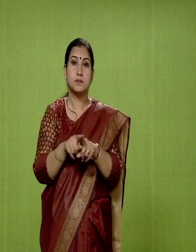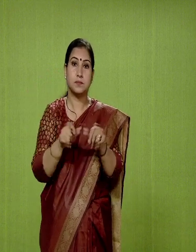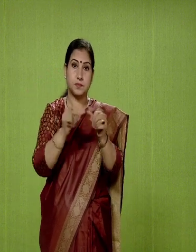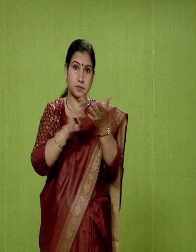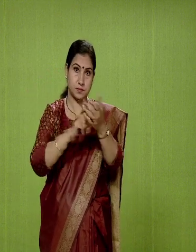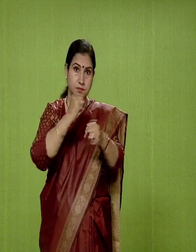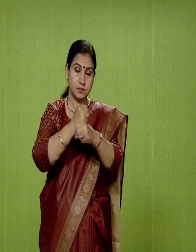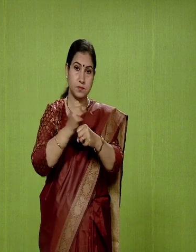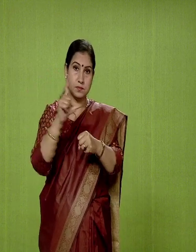Anglo-Indians,